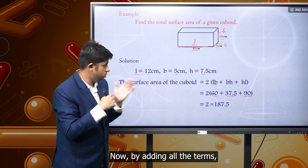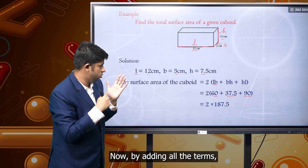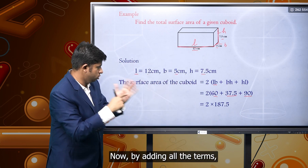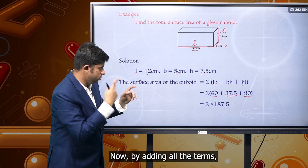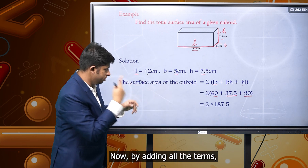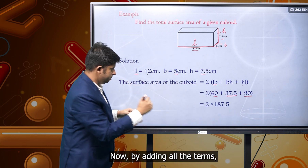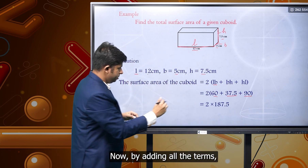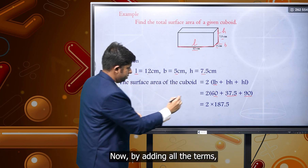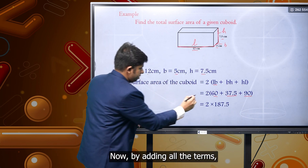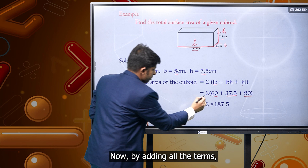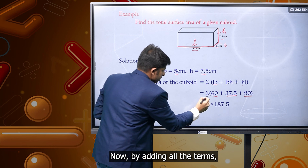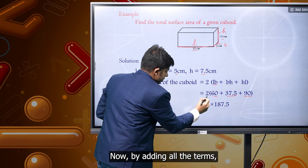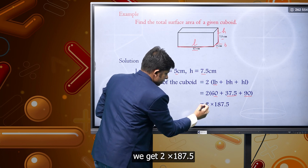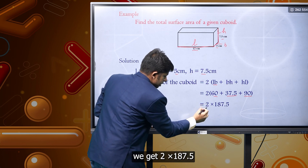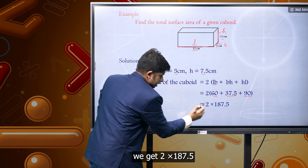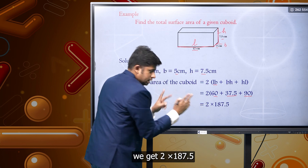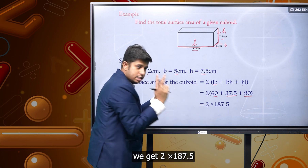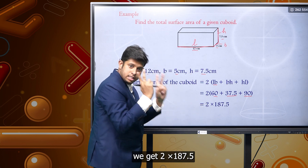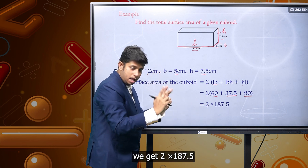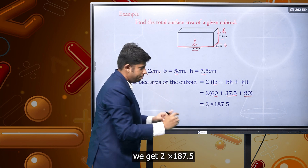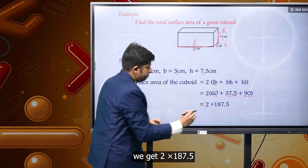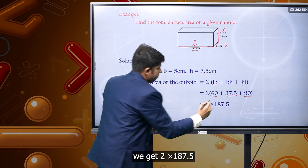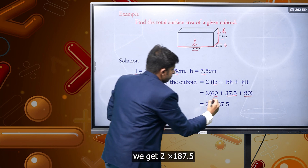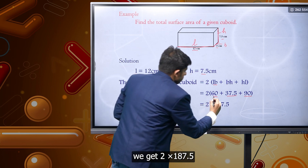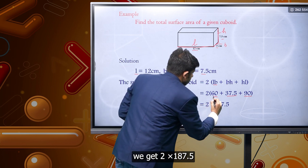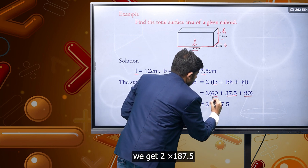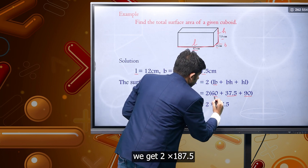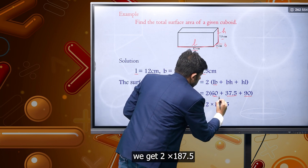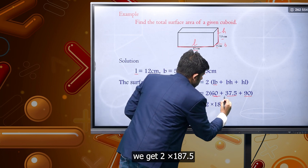Now, by adding all the terms, we get 2 into 187.5.